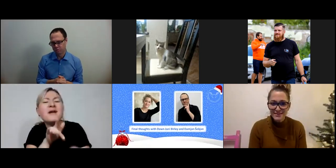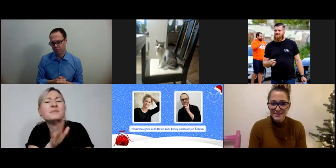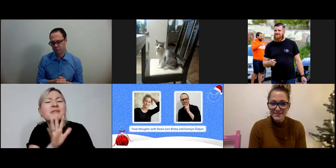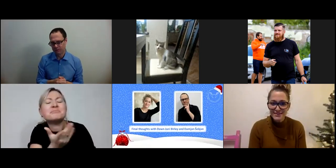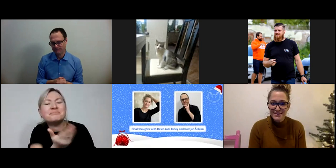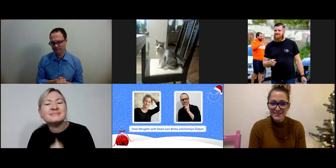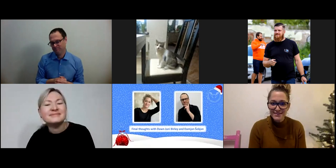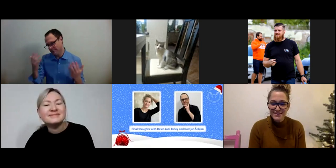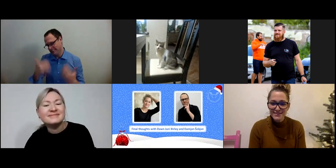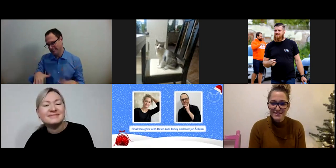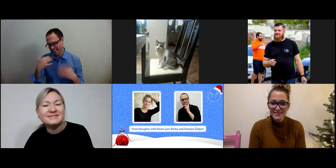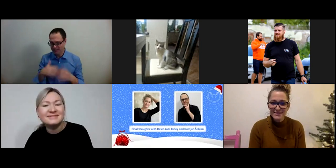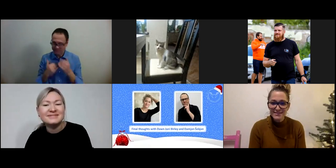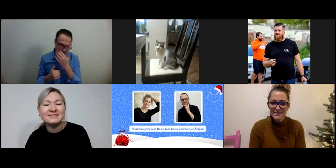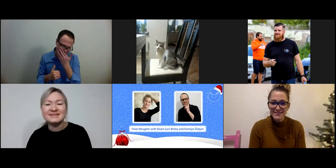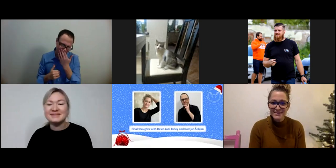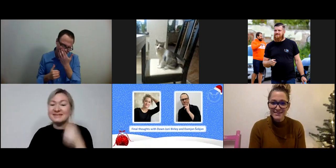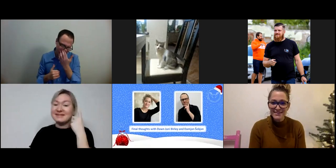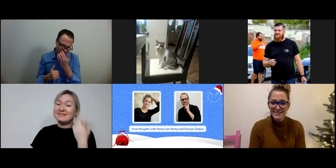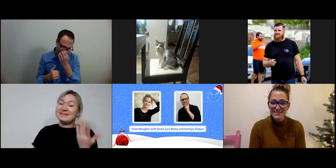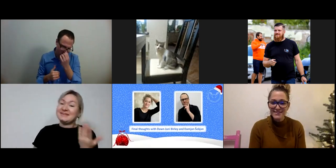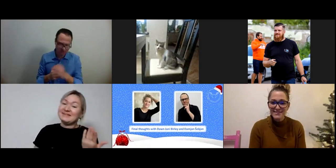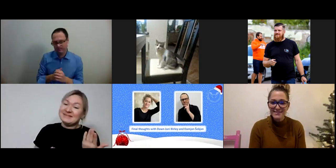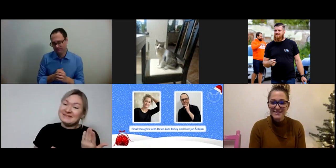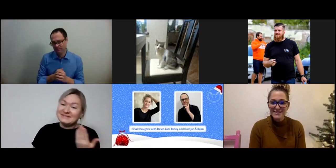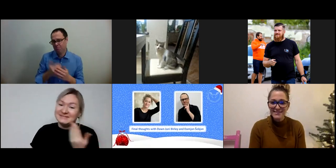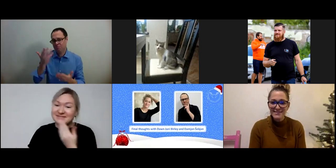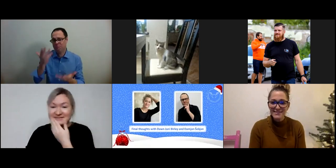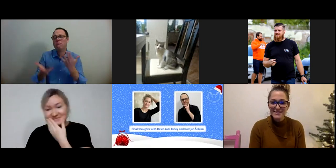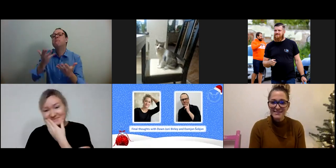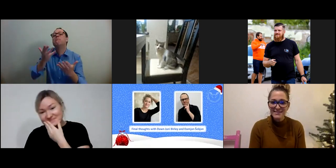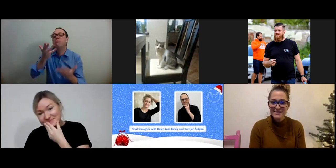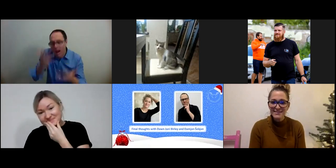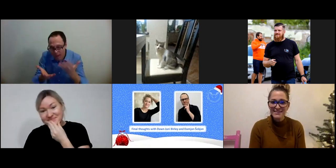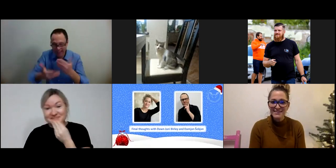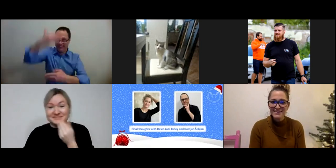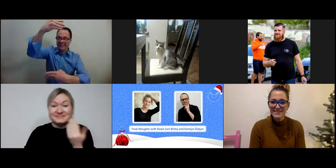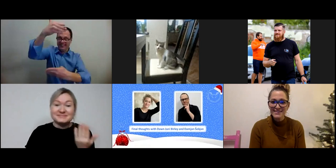Now that it's the last episode, how do you feel? Wow.